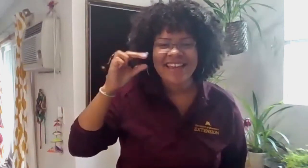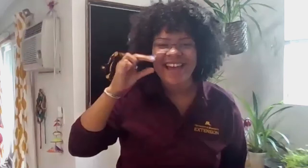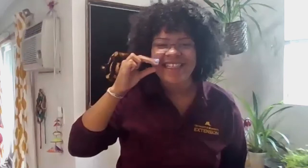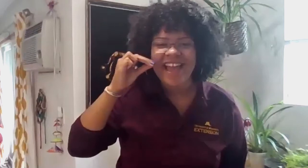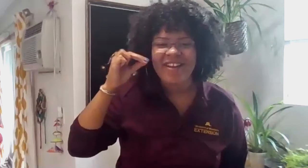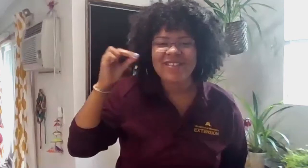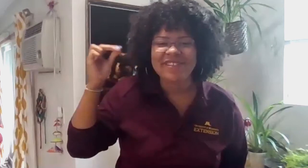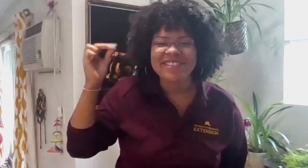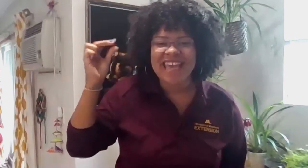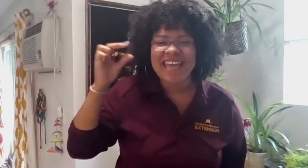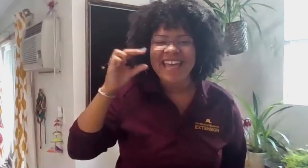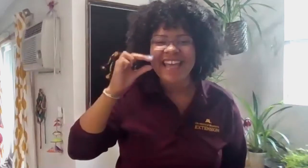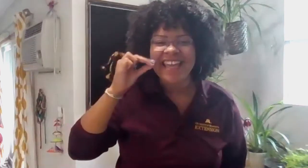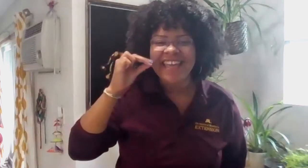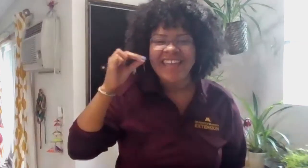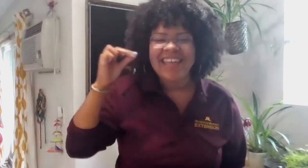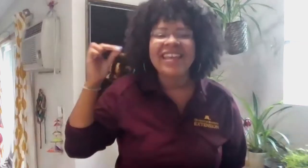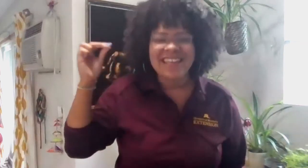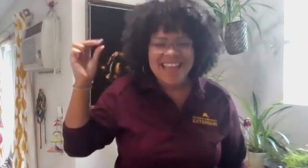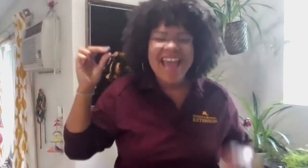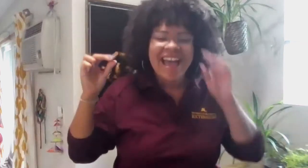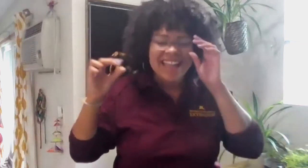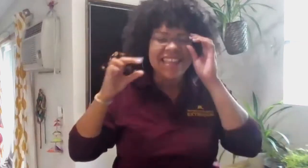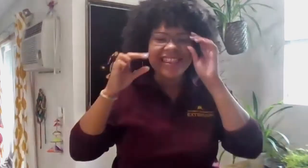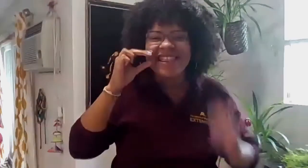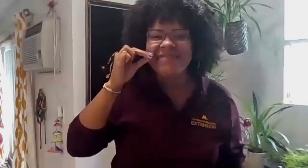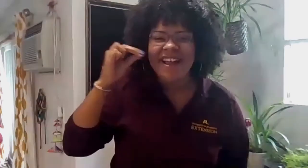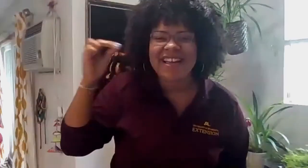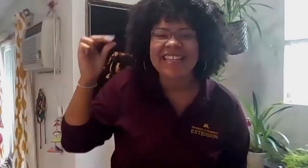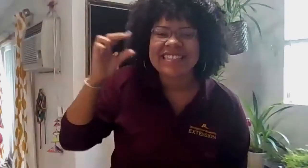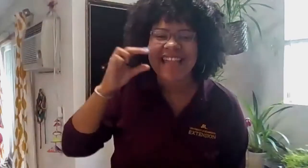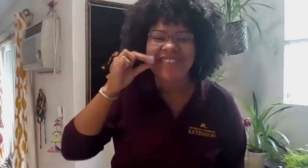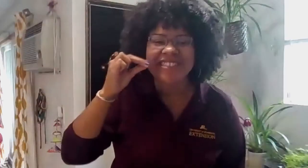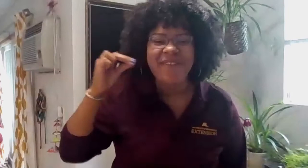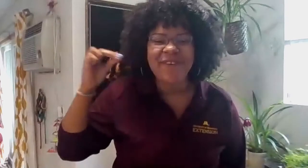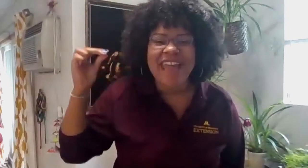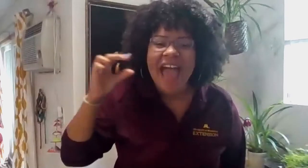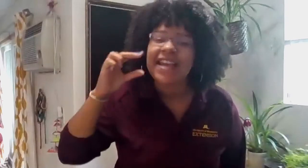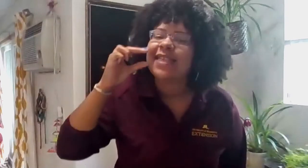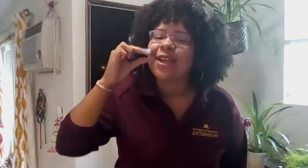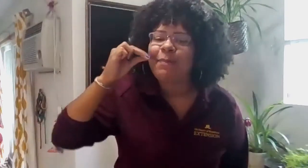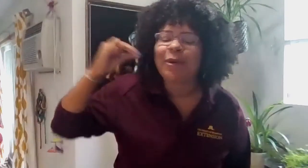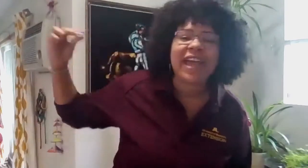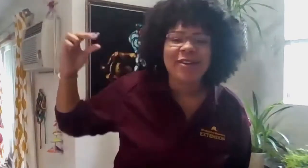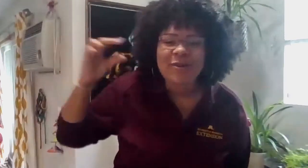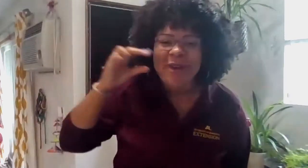I think I heard someone say it. Cat. Yeah, this is the American Sign Language sign for cat. It's like you're pulling out your